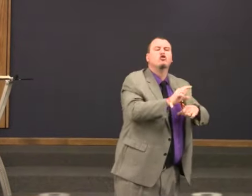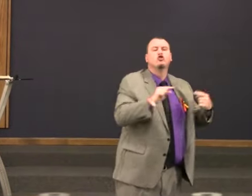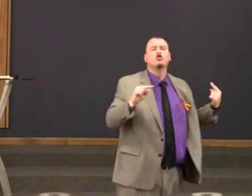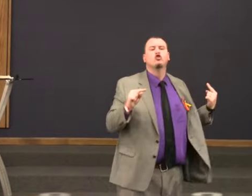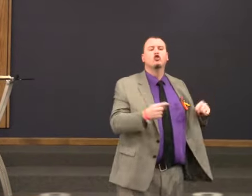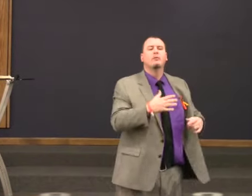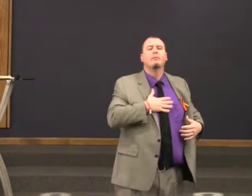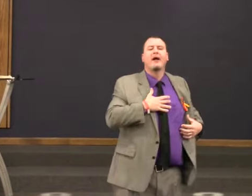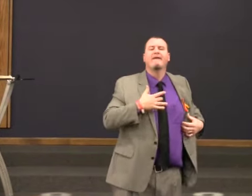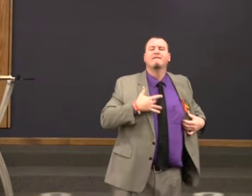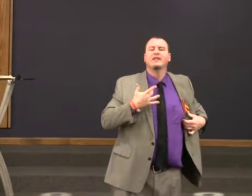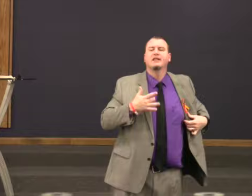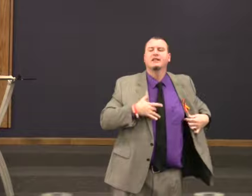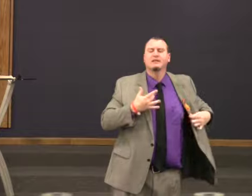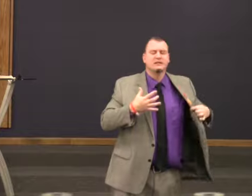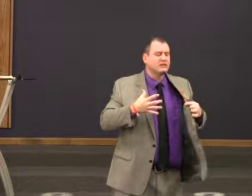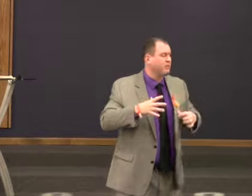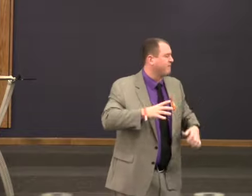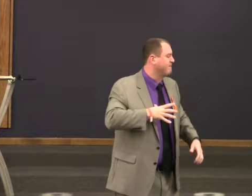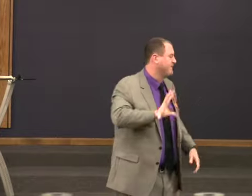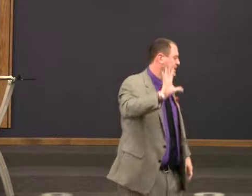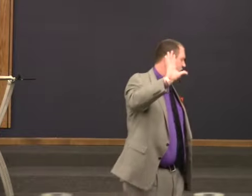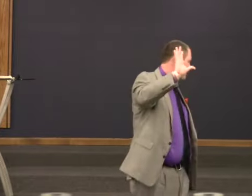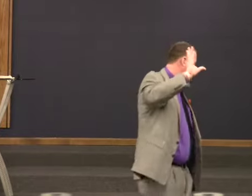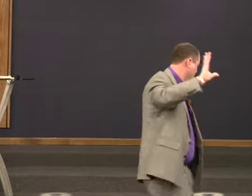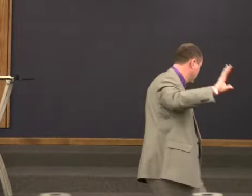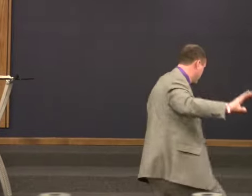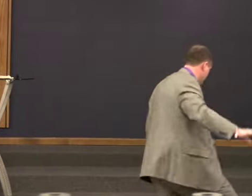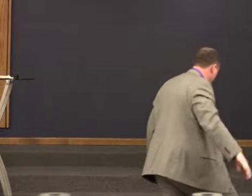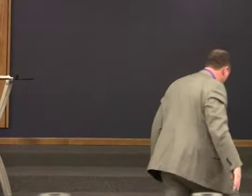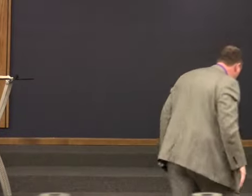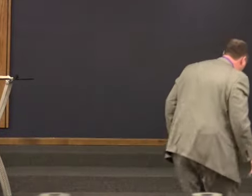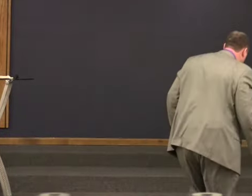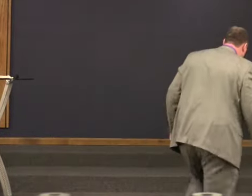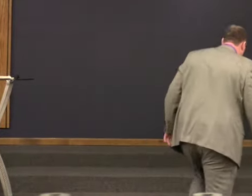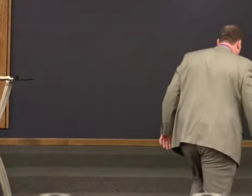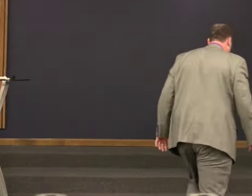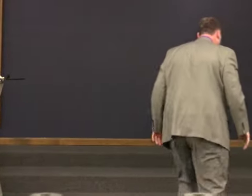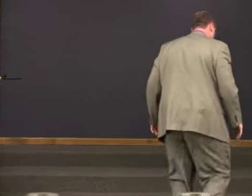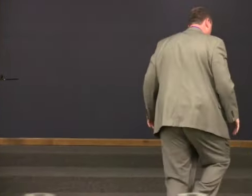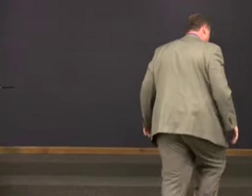Somebody at church hurt my feelings. You know what? I'm offended.